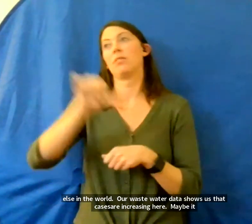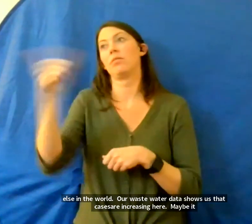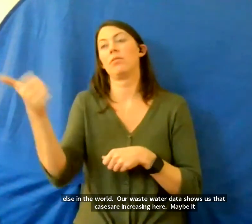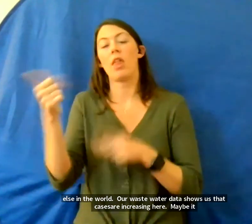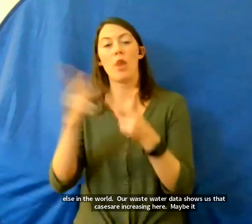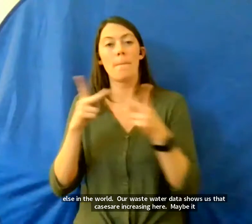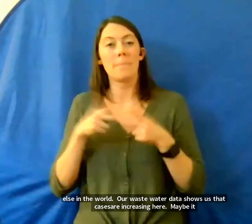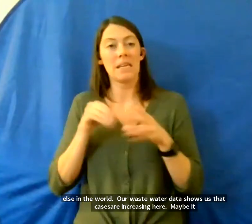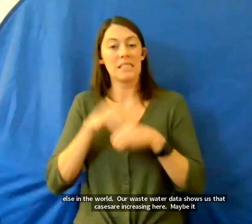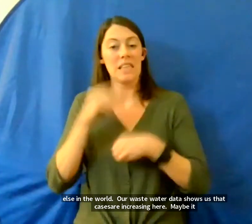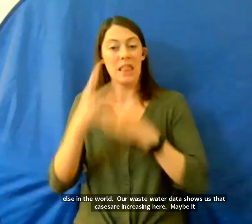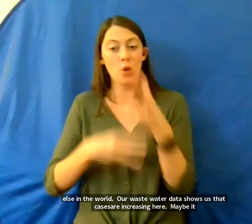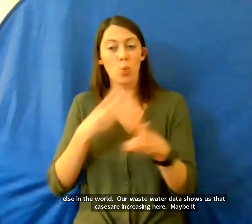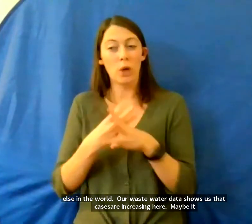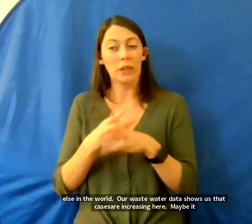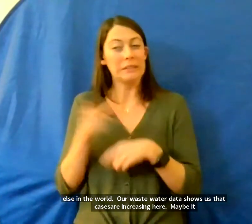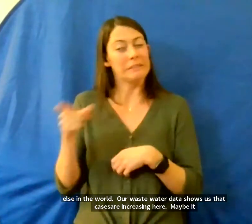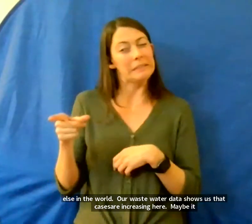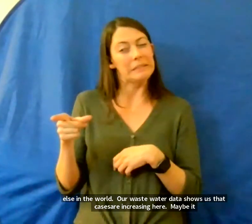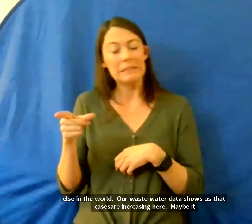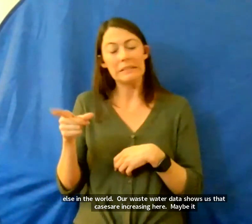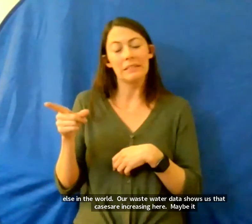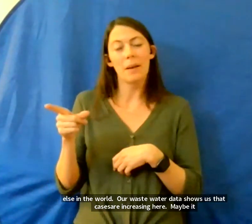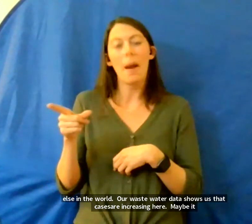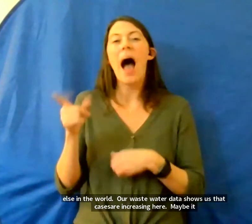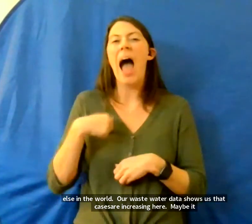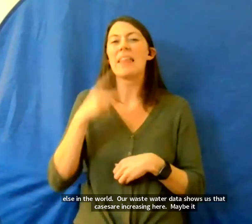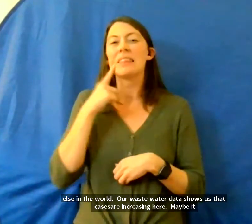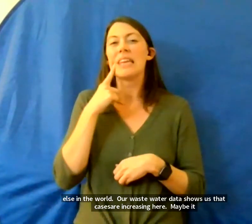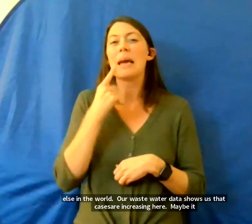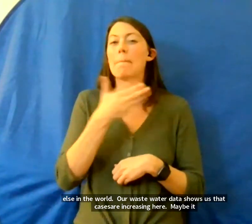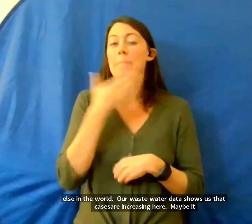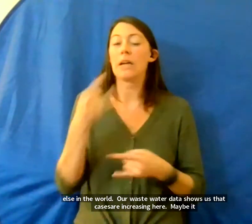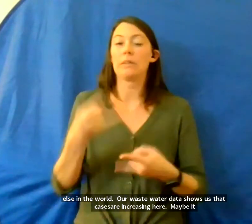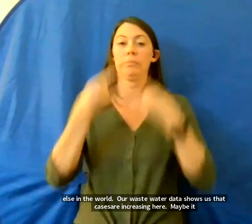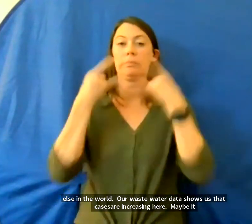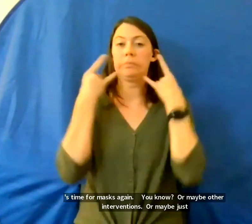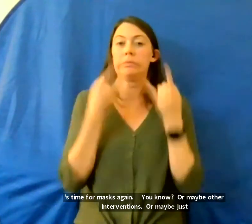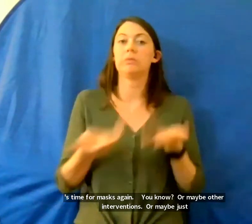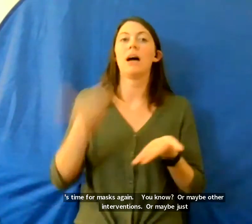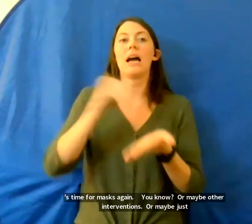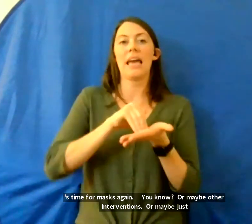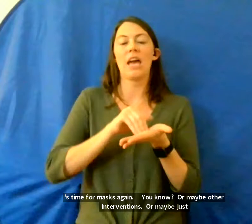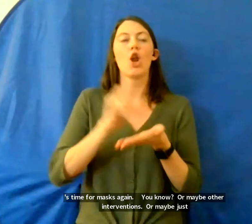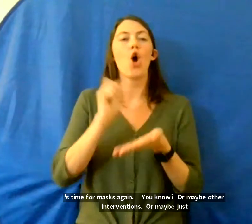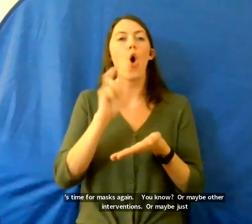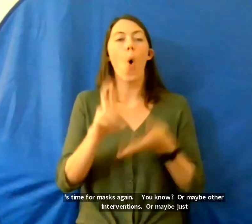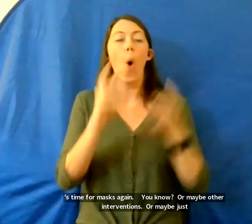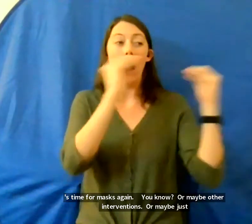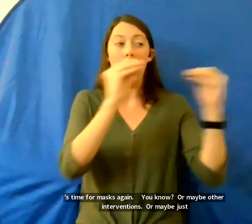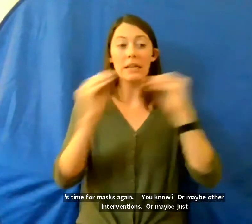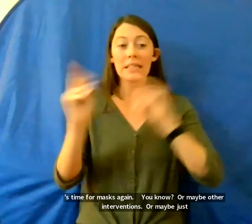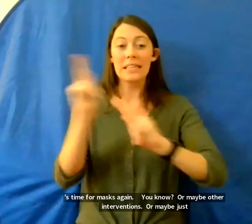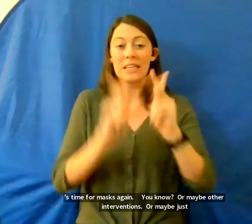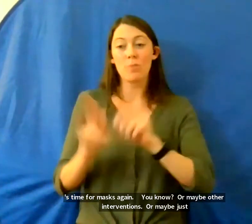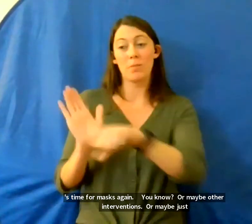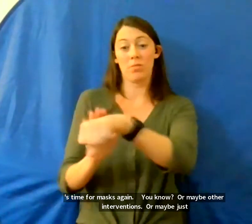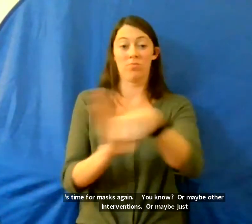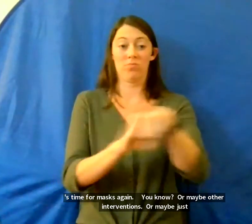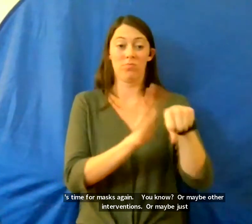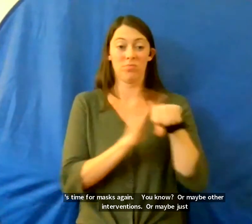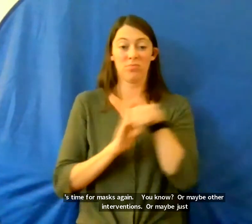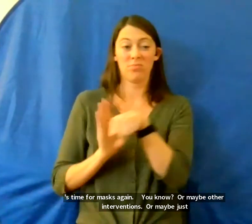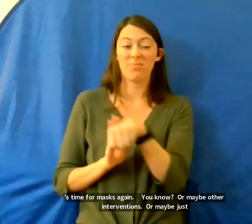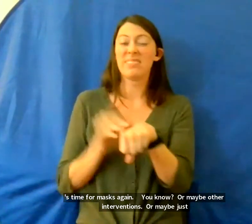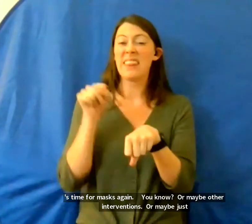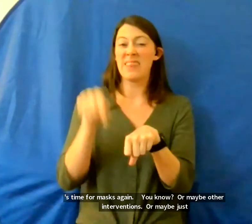know, or maybe other interventions, or maybe just communicating to people. Now is the time to be more careful. So that's how I envision